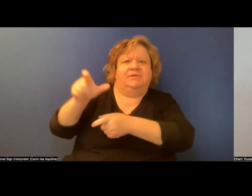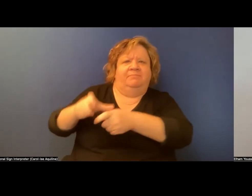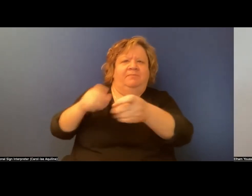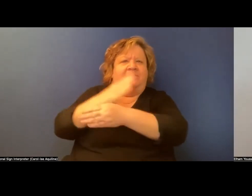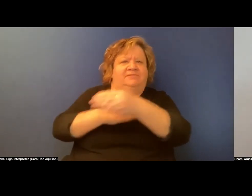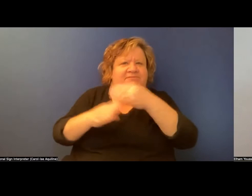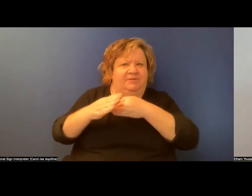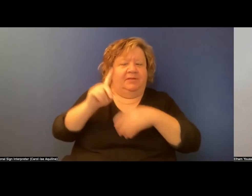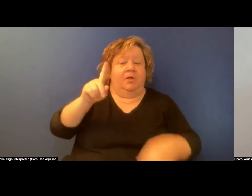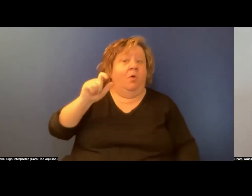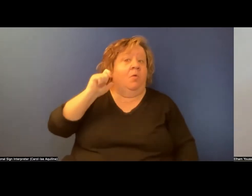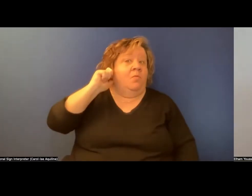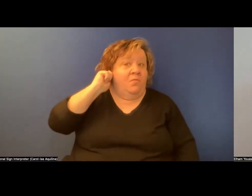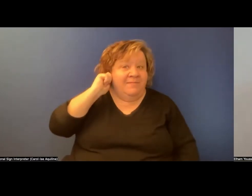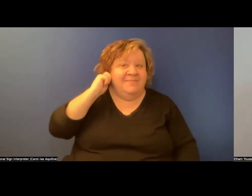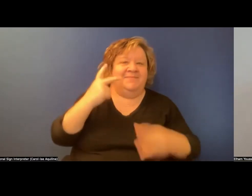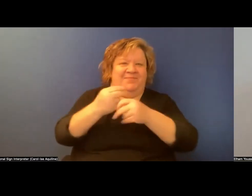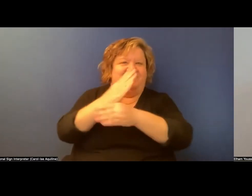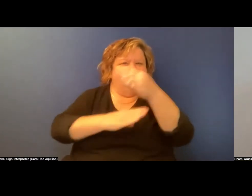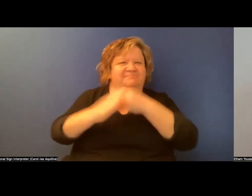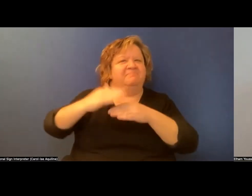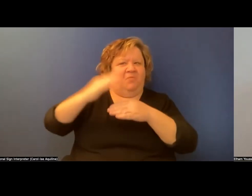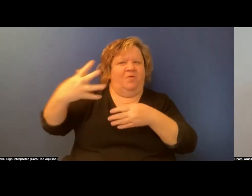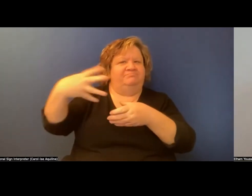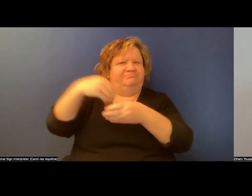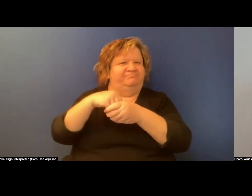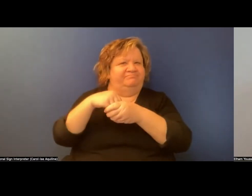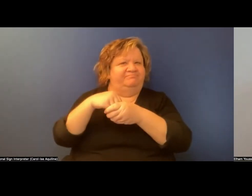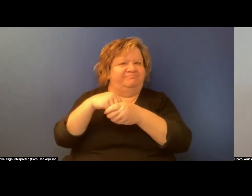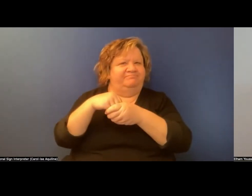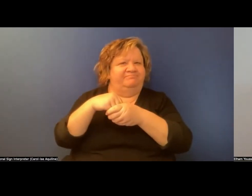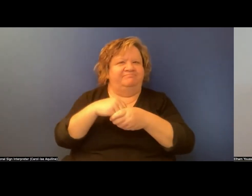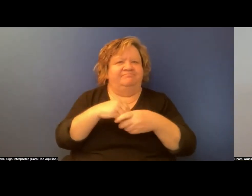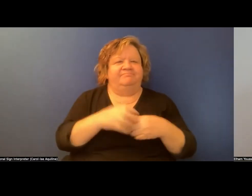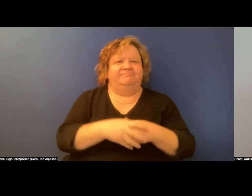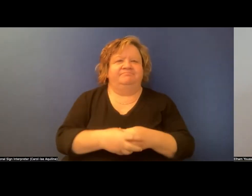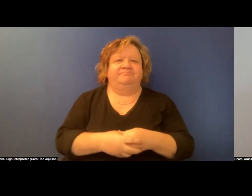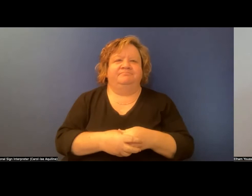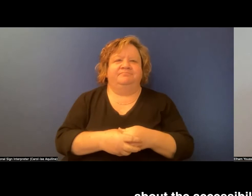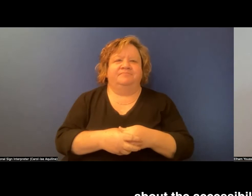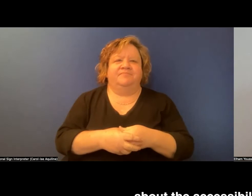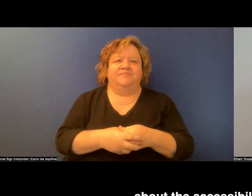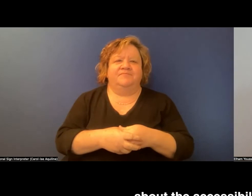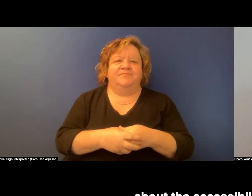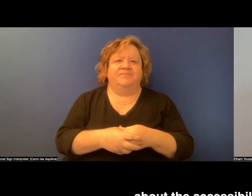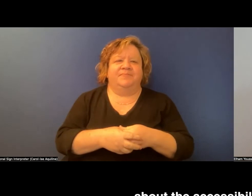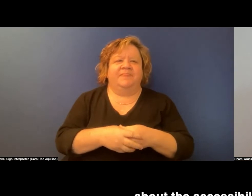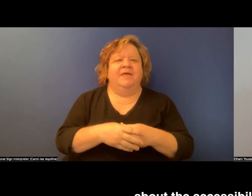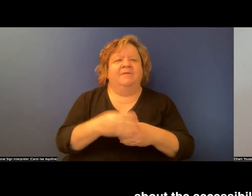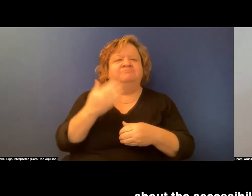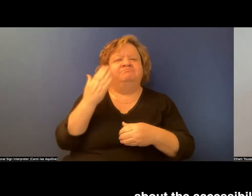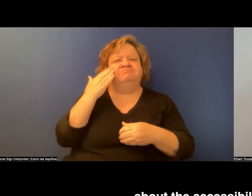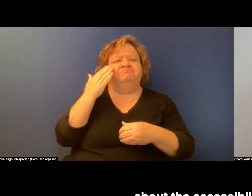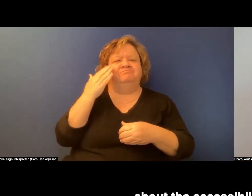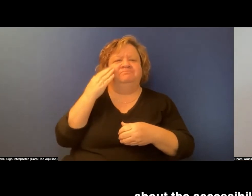action. So, and of course, all of you, I think, heard about the